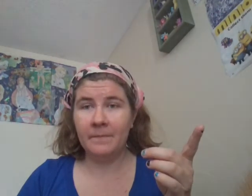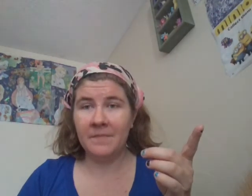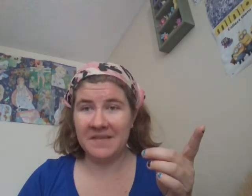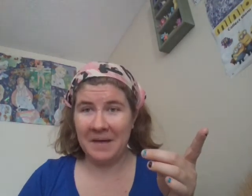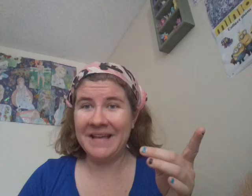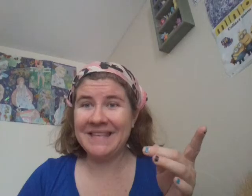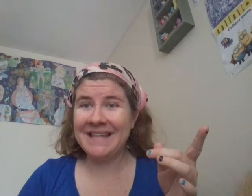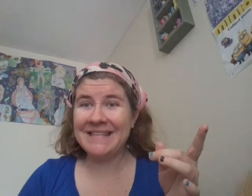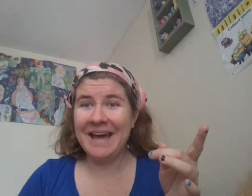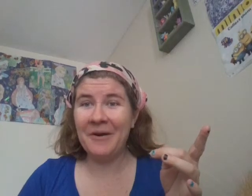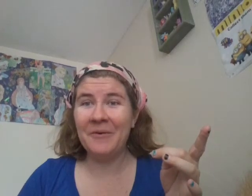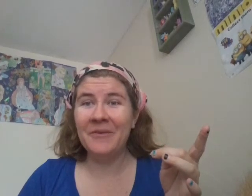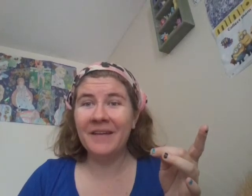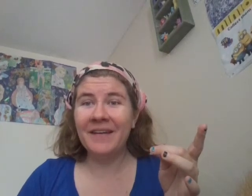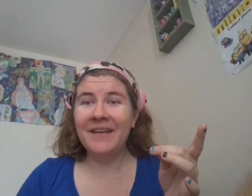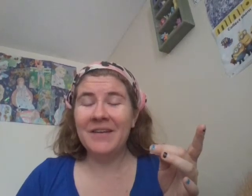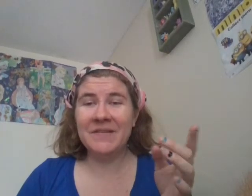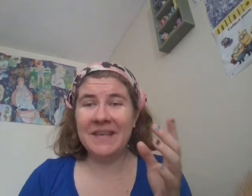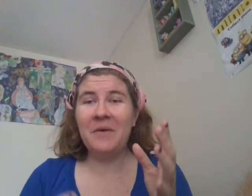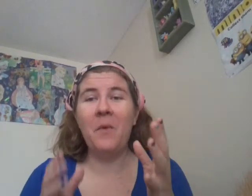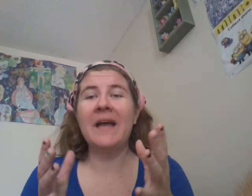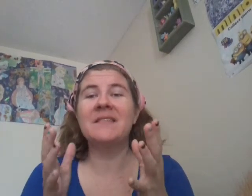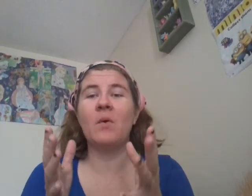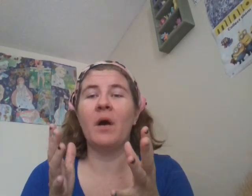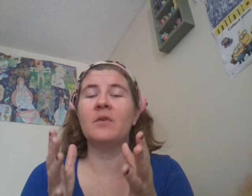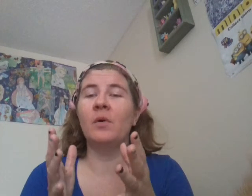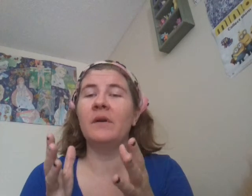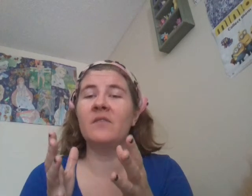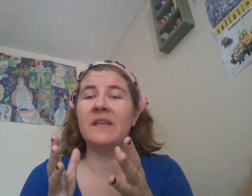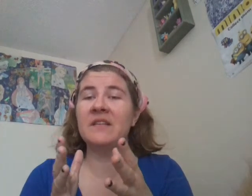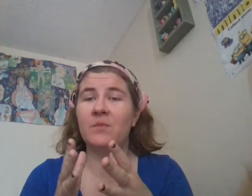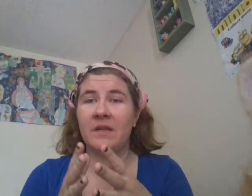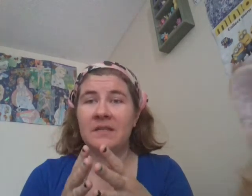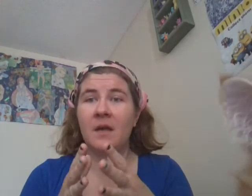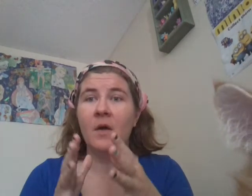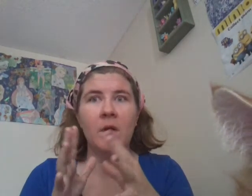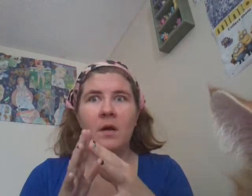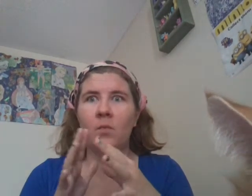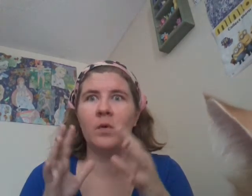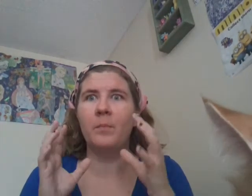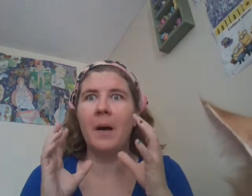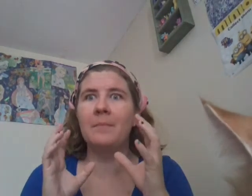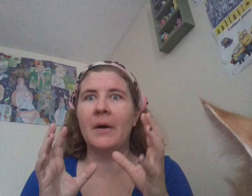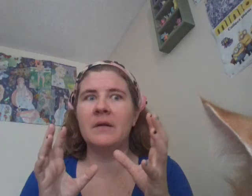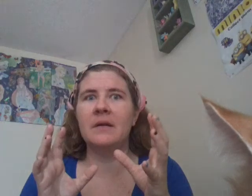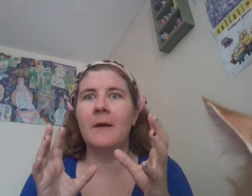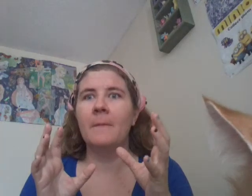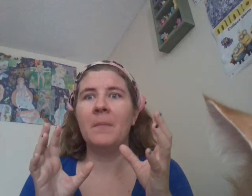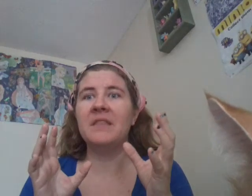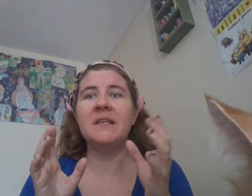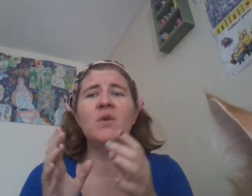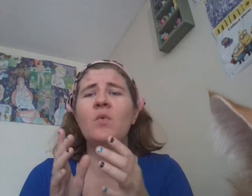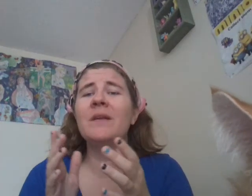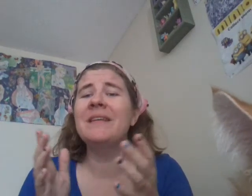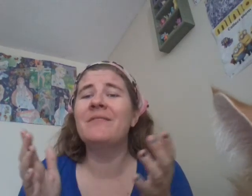Does that make sense now? You see why it's so hard to hold a conversation with us? We are, we're bombarded by things you wouldn't